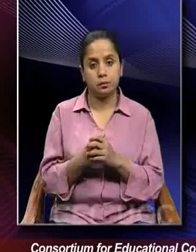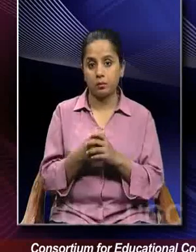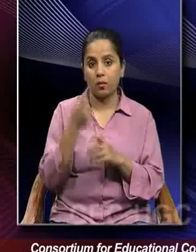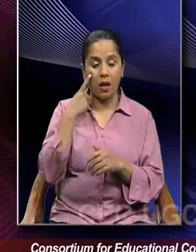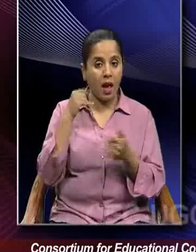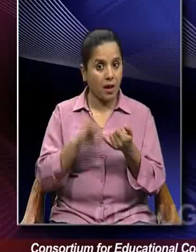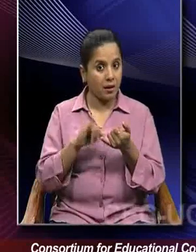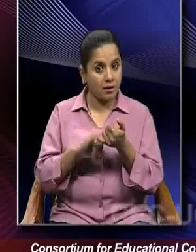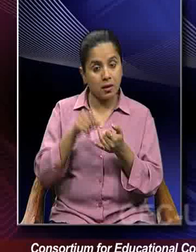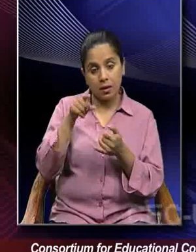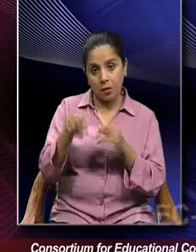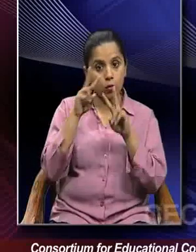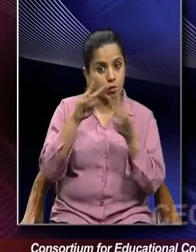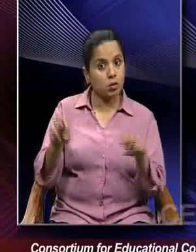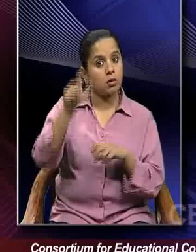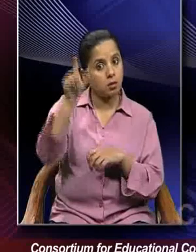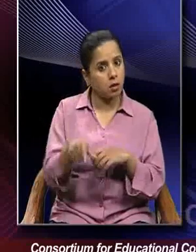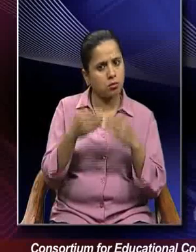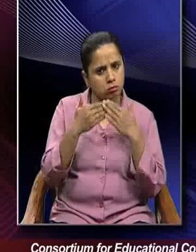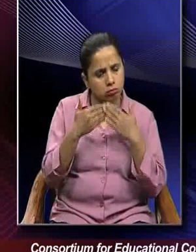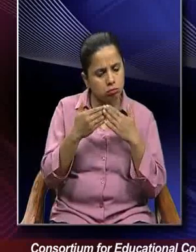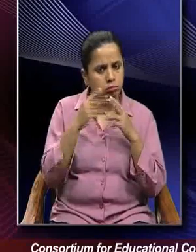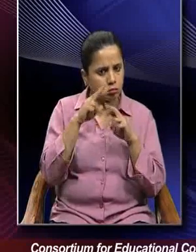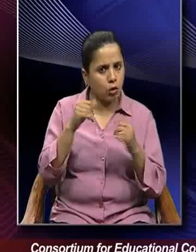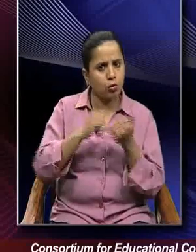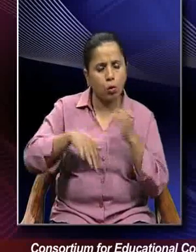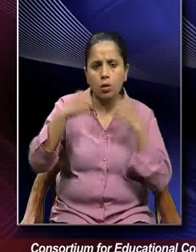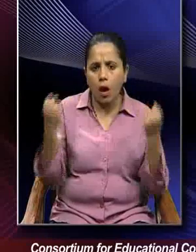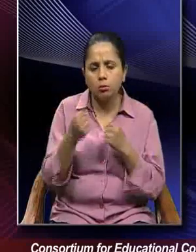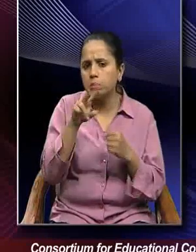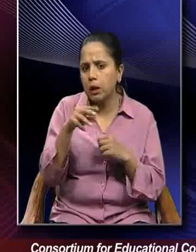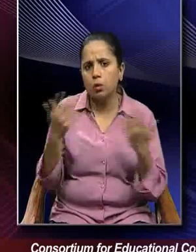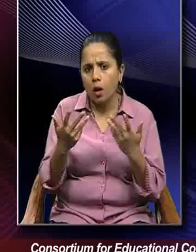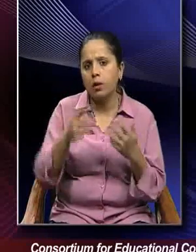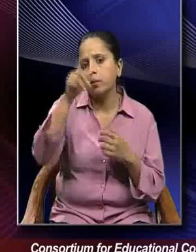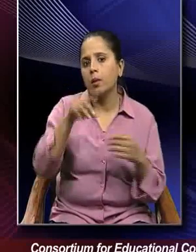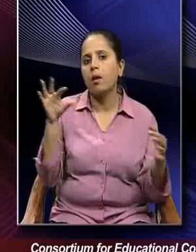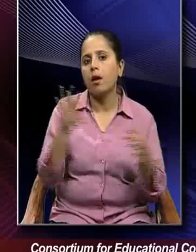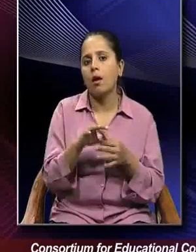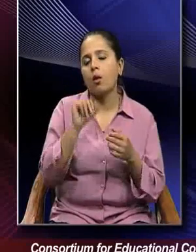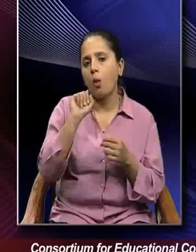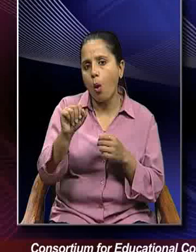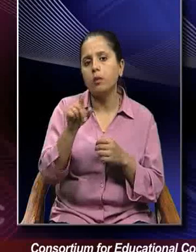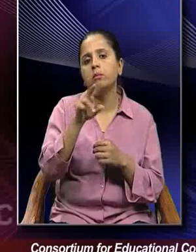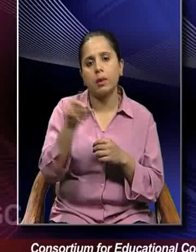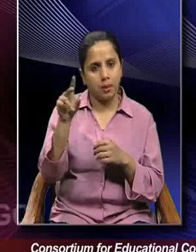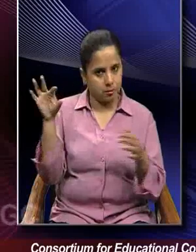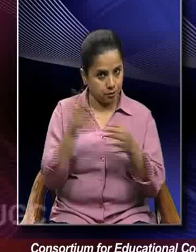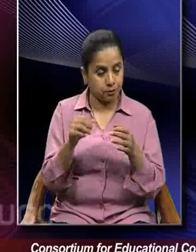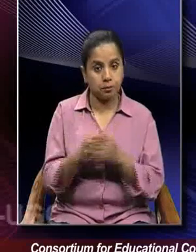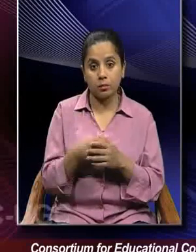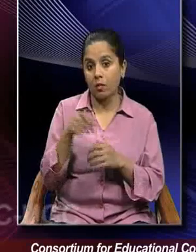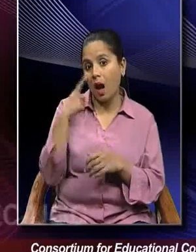ISS researchers, therefore, study meaningful social actions to which people attach subjective meaning.